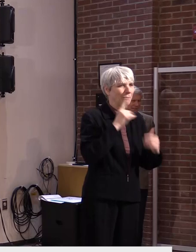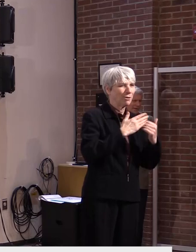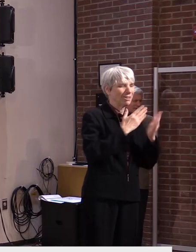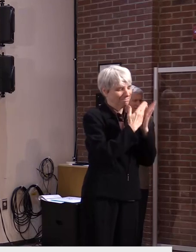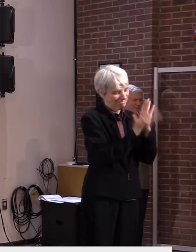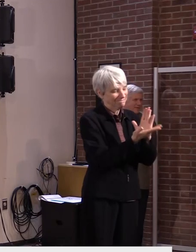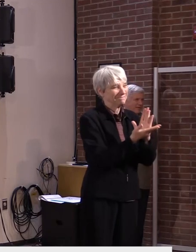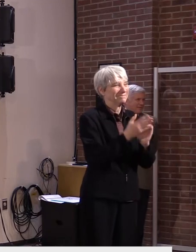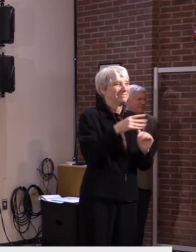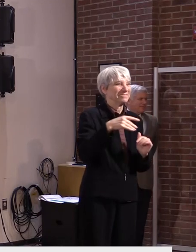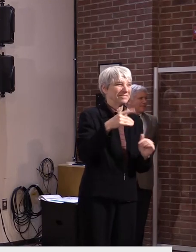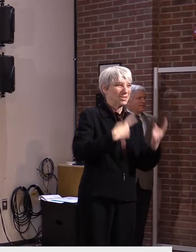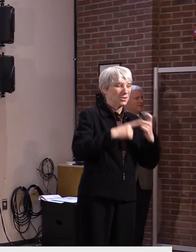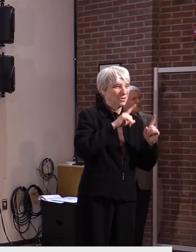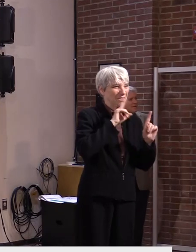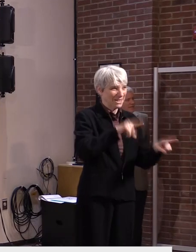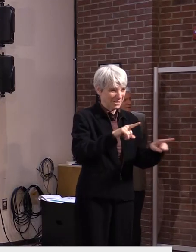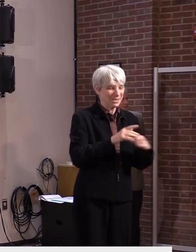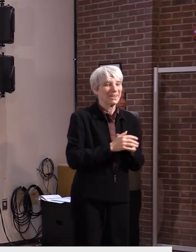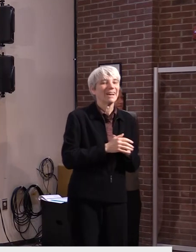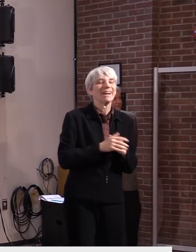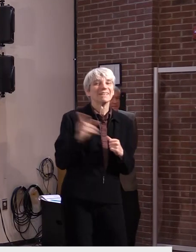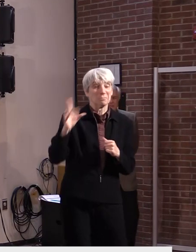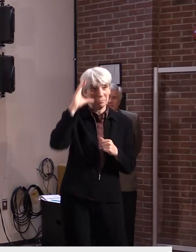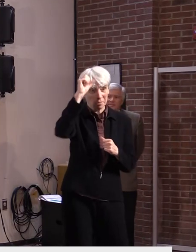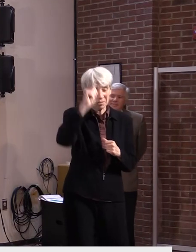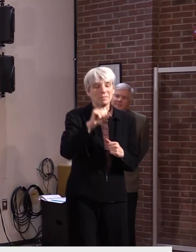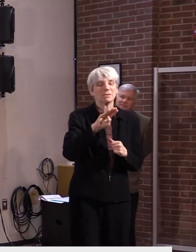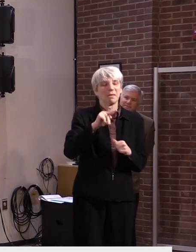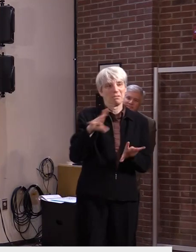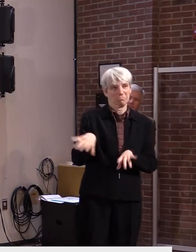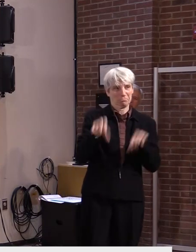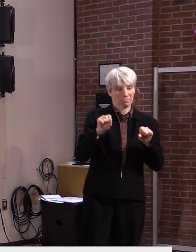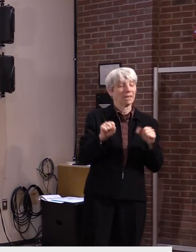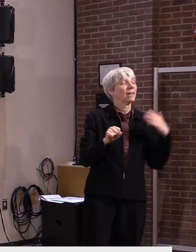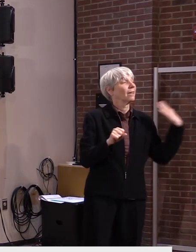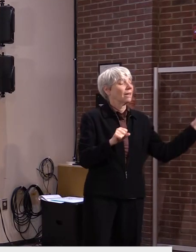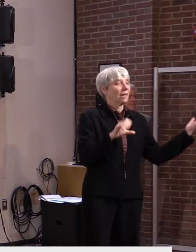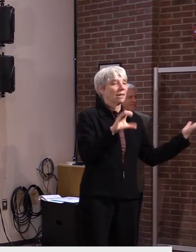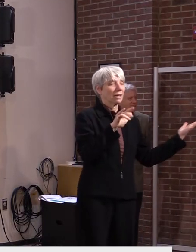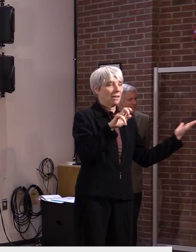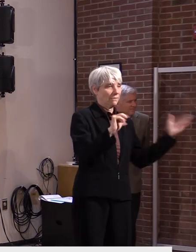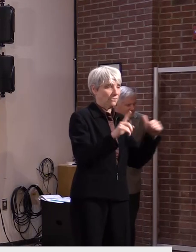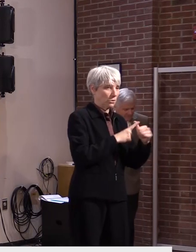queue after the governor has to leave. So we'll start with Calvin.